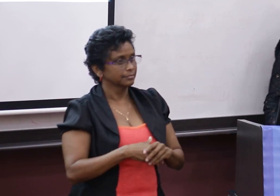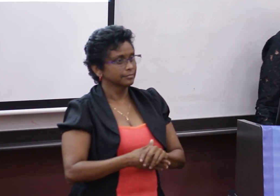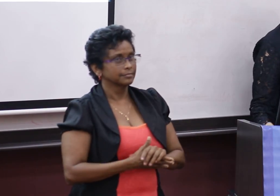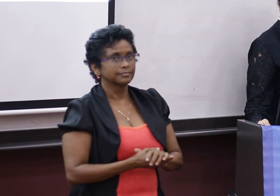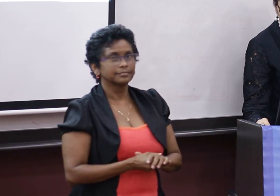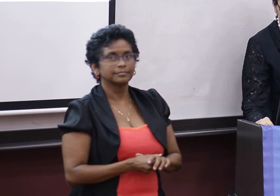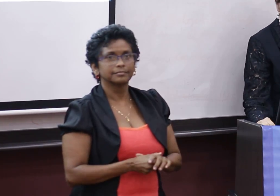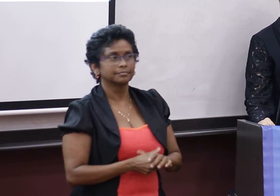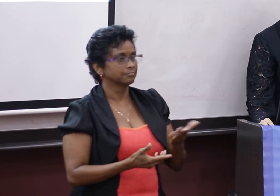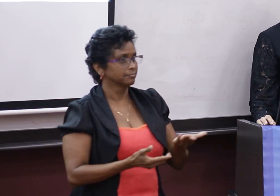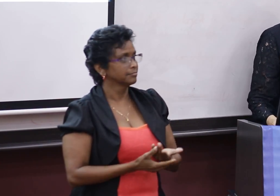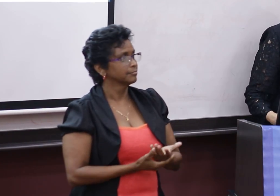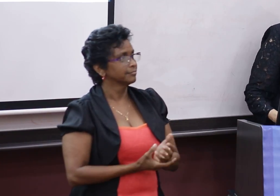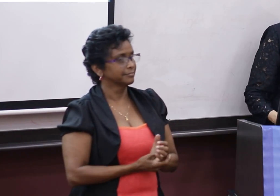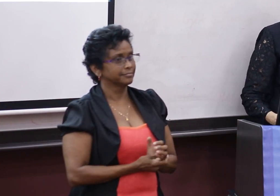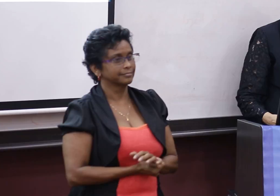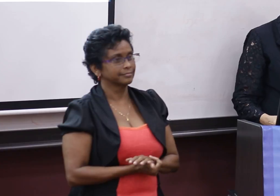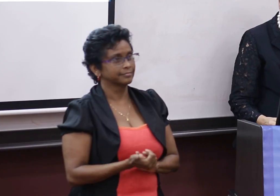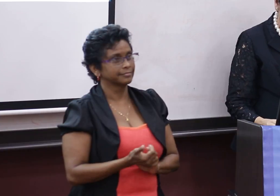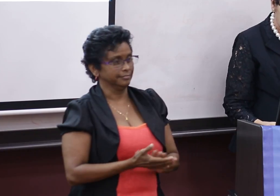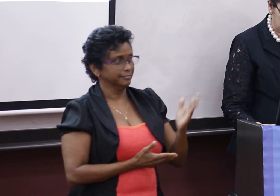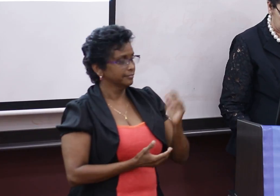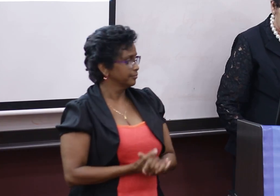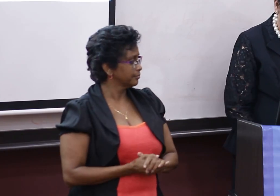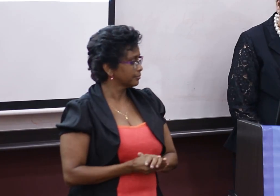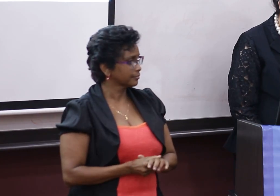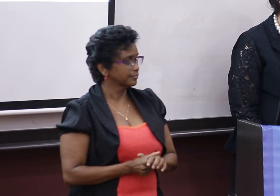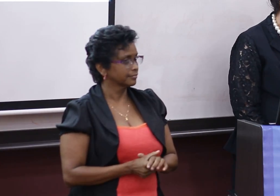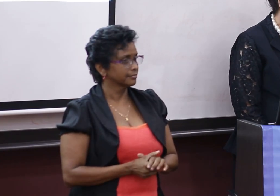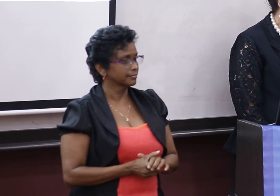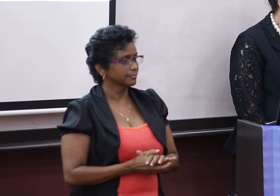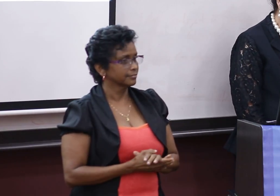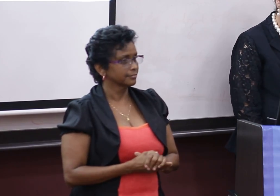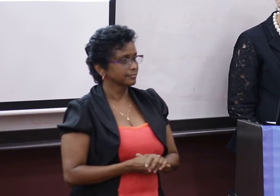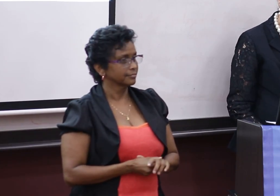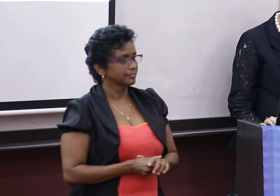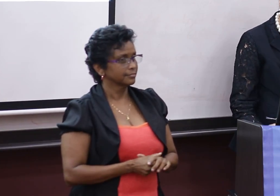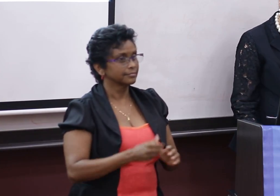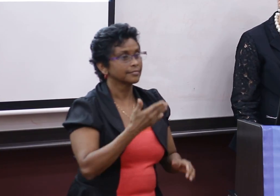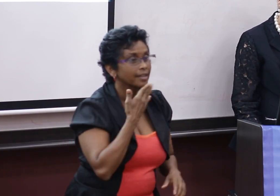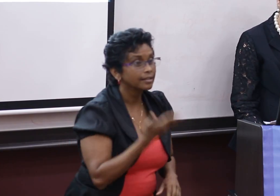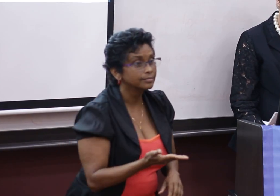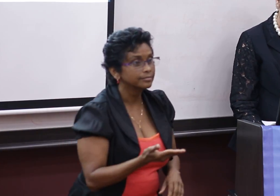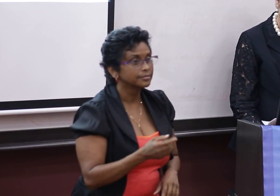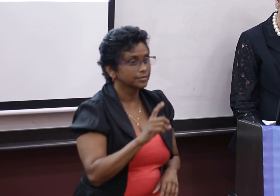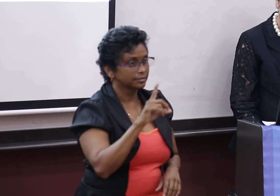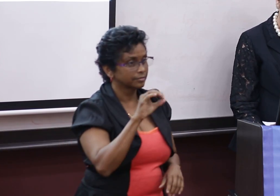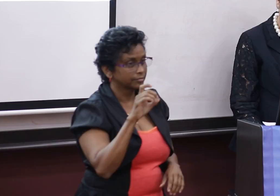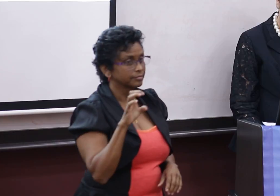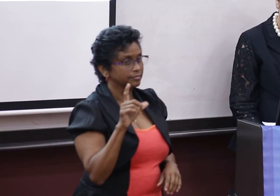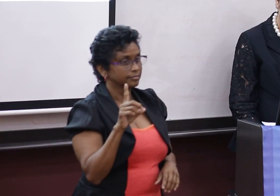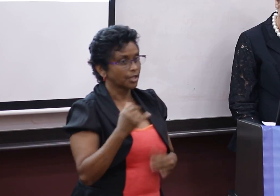very much, Mrs. Joseph Lafoucault, for talking on the integrity of the person. We